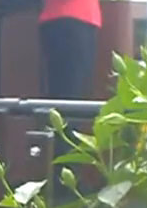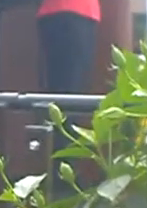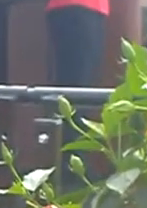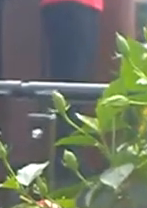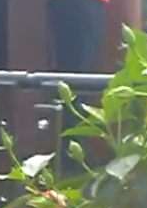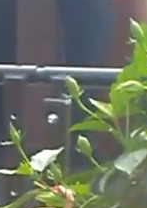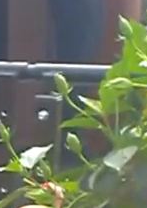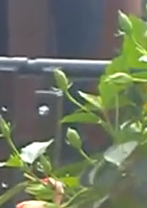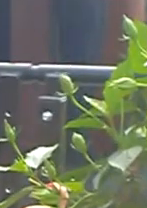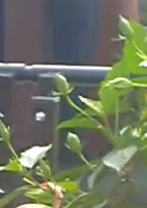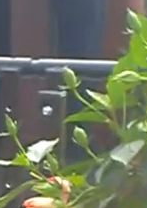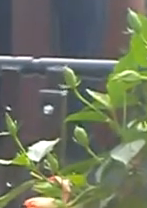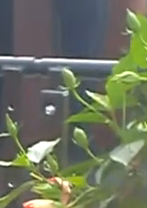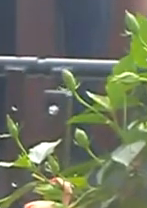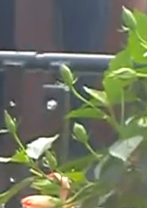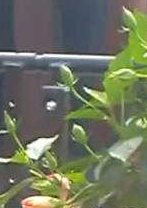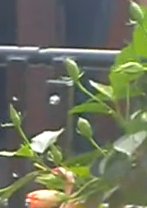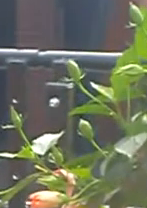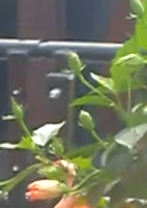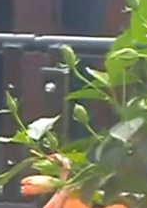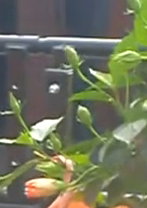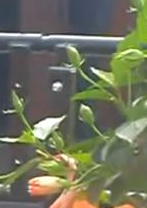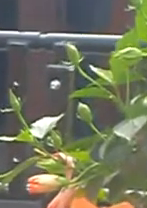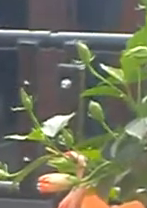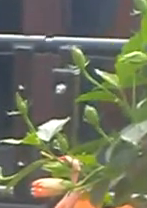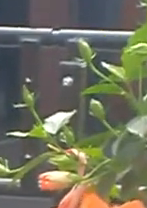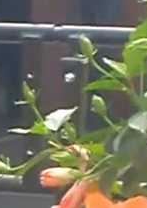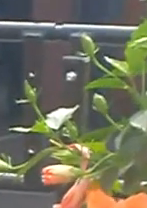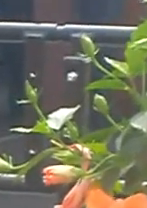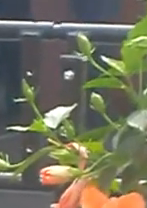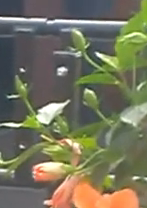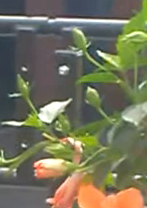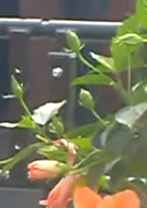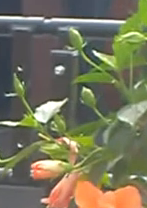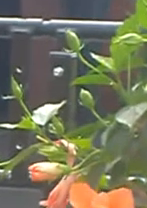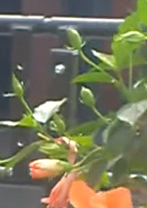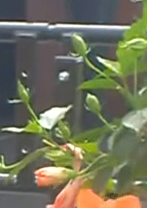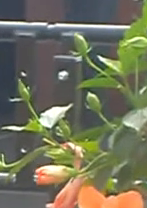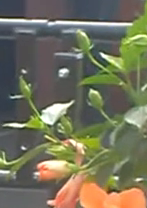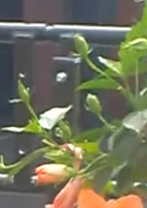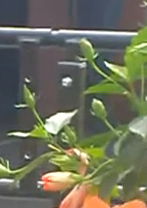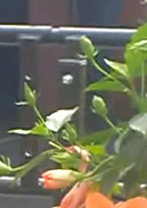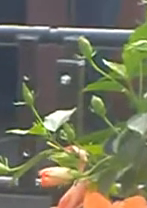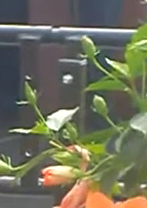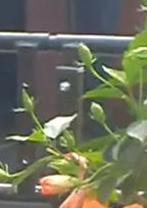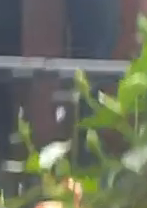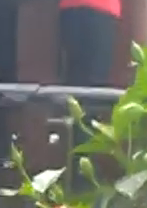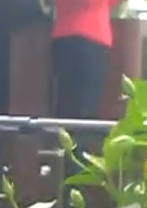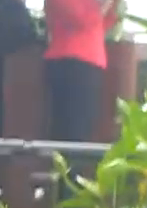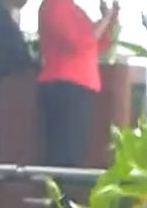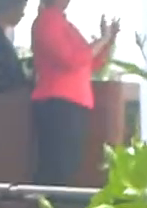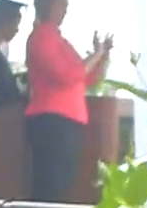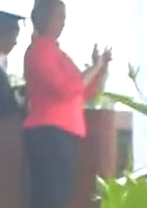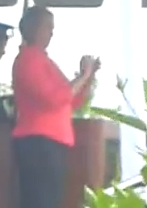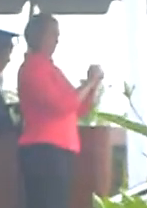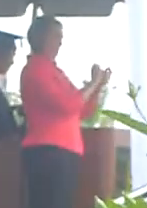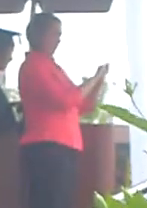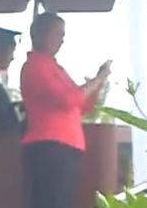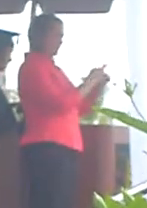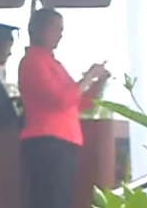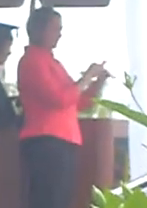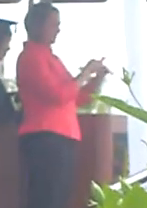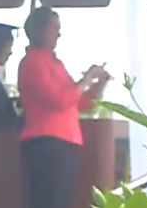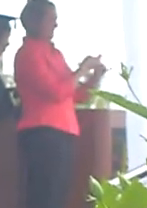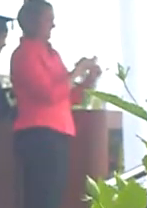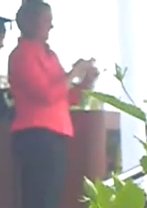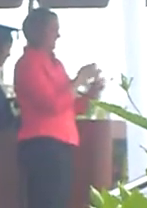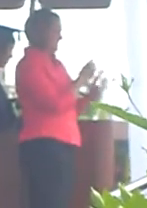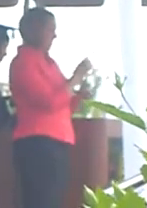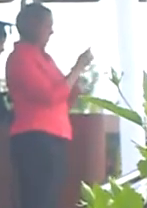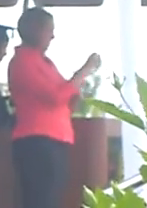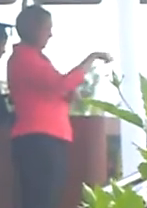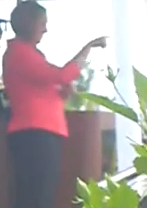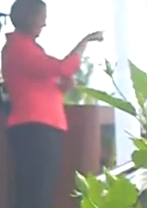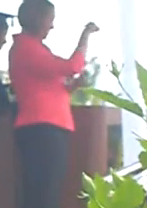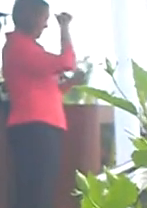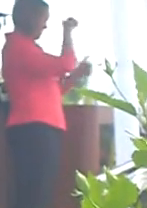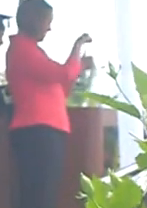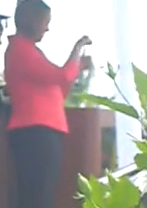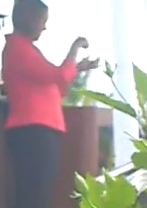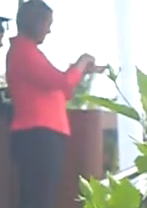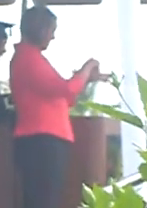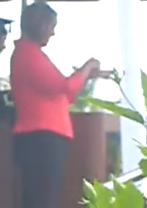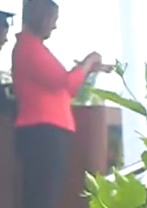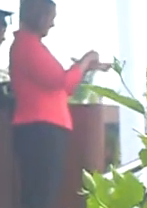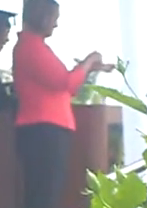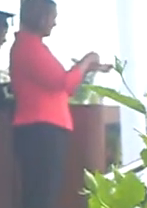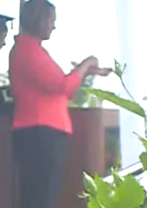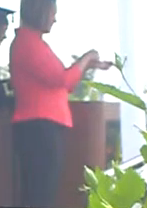amazing life is. And never let go of that. So, ladies and gentlemen of the student body, remember this.